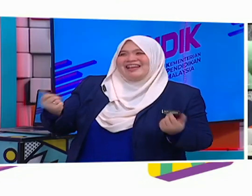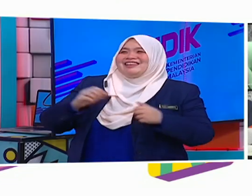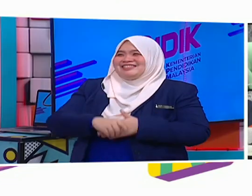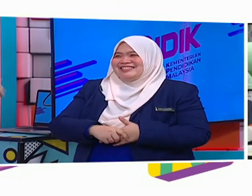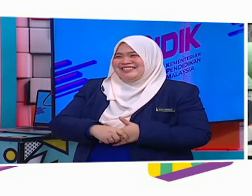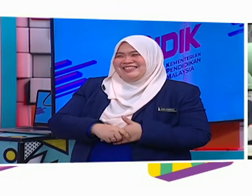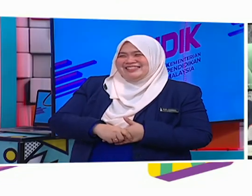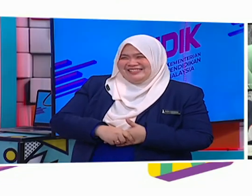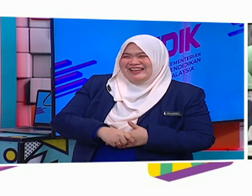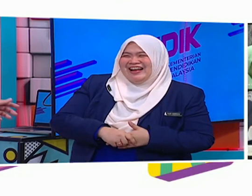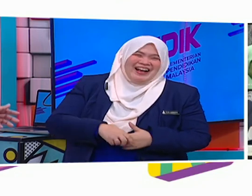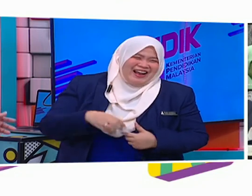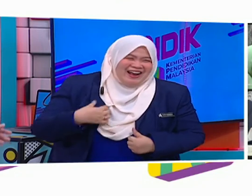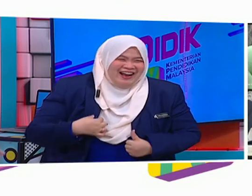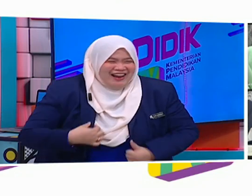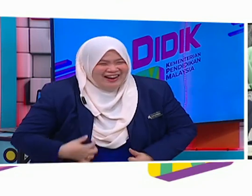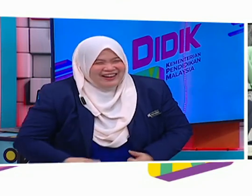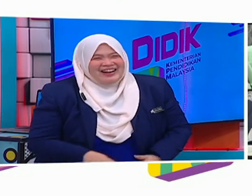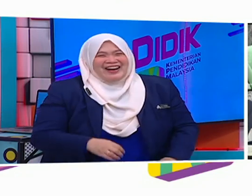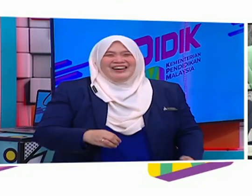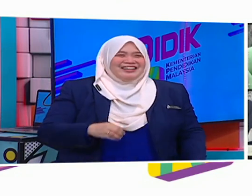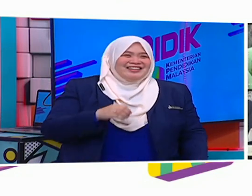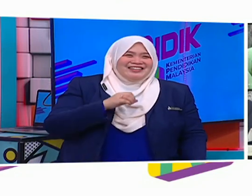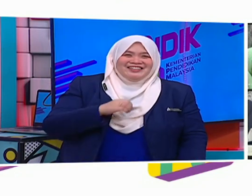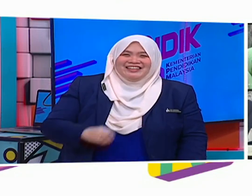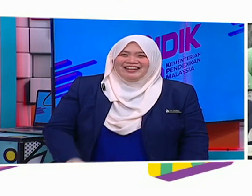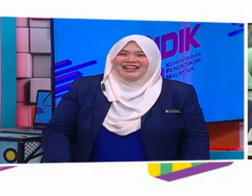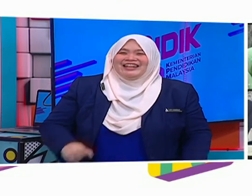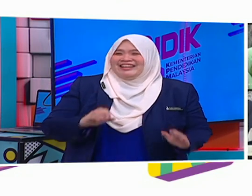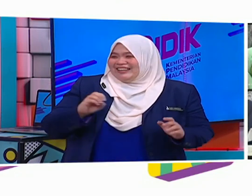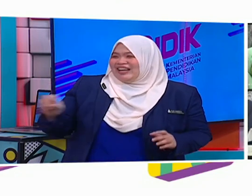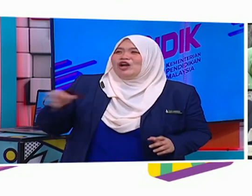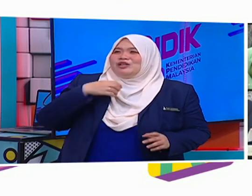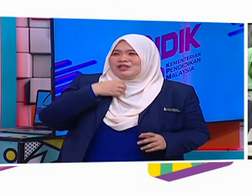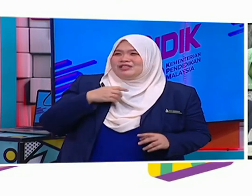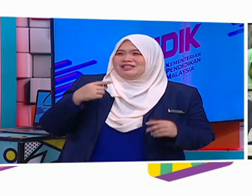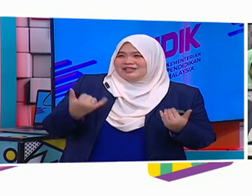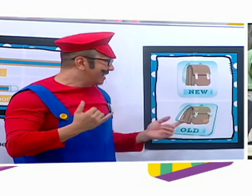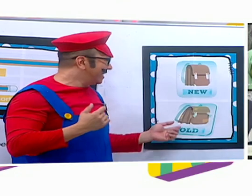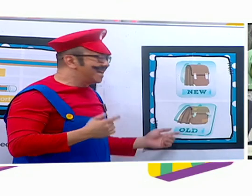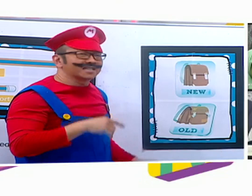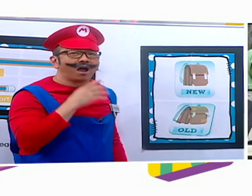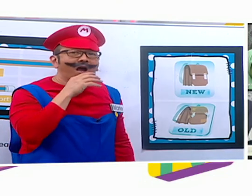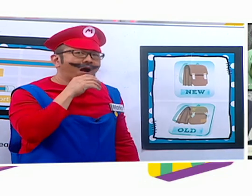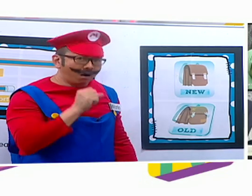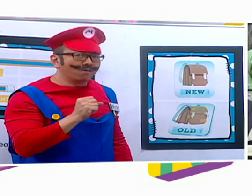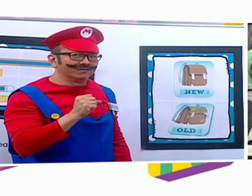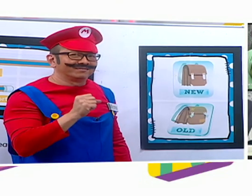Yeah. Yes. Oh, secret. I think Cikgu Miza want to remain secret. So for this contact is